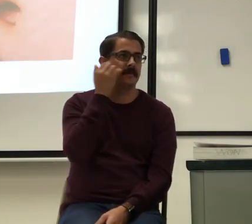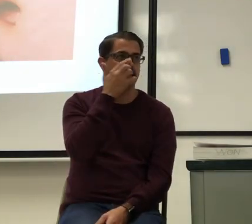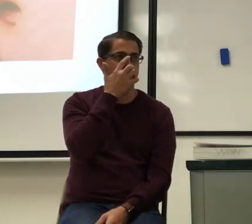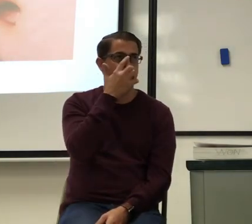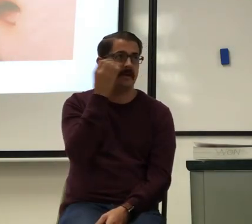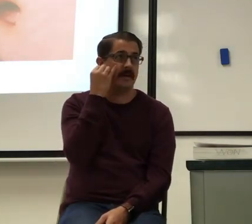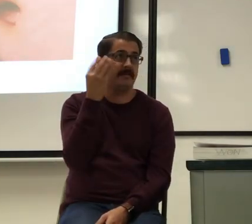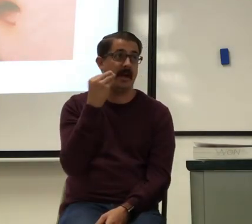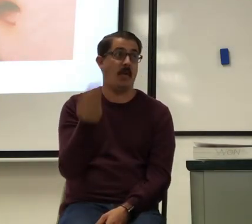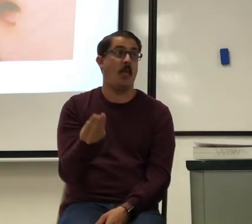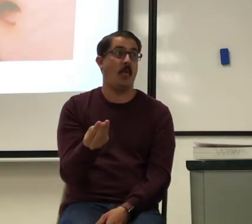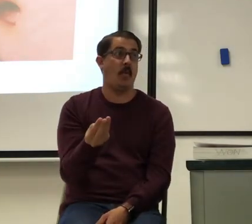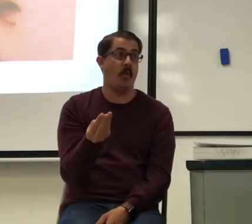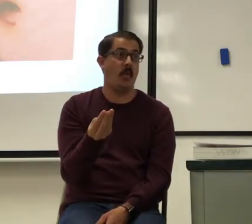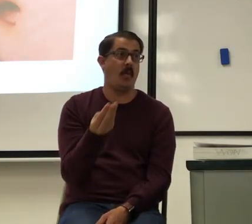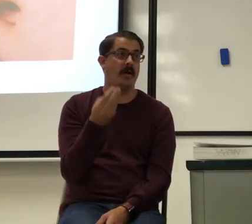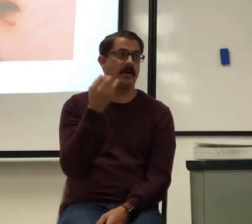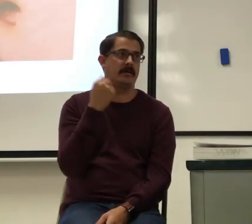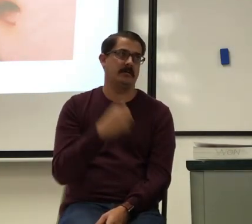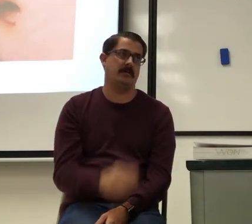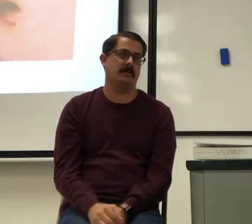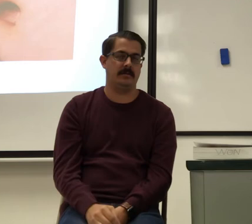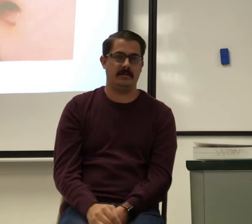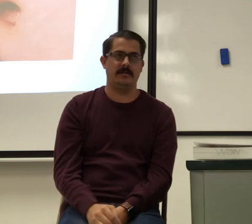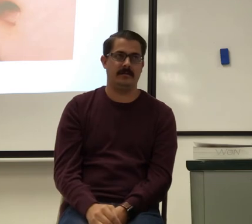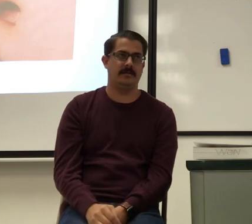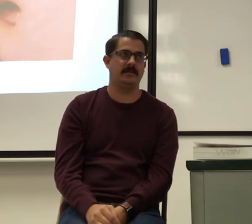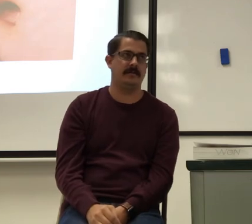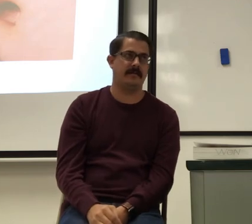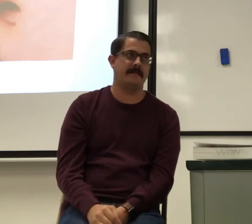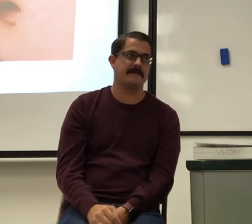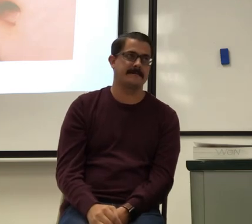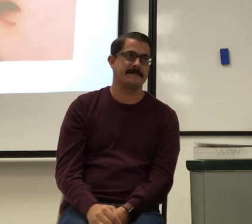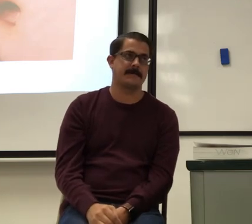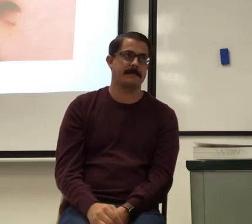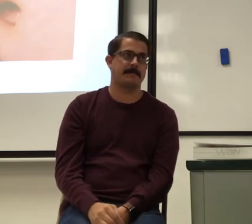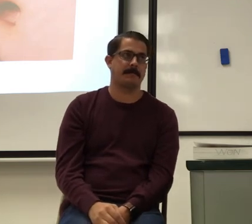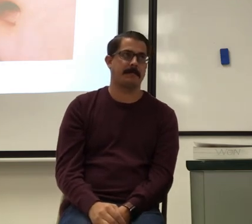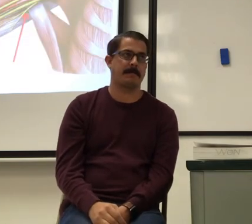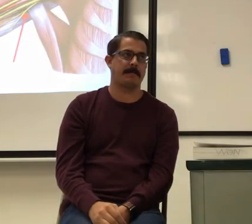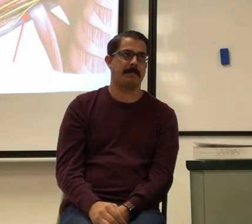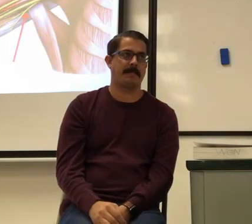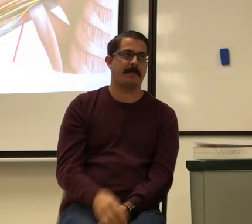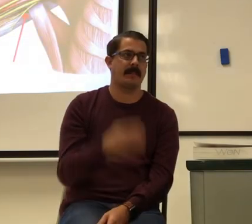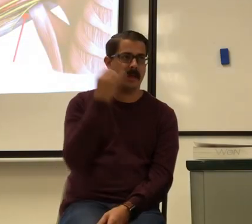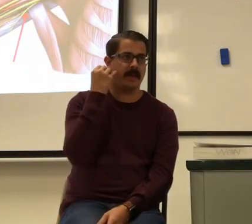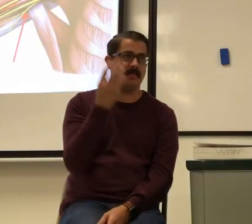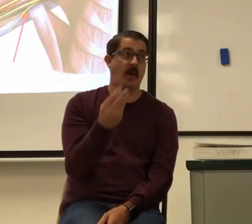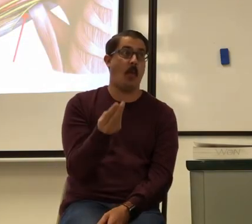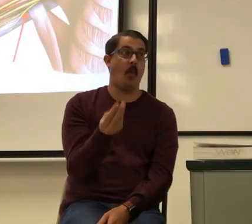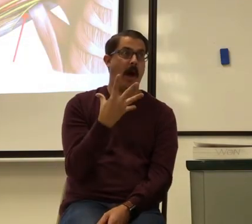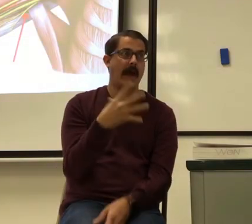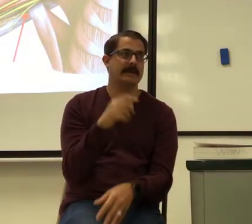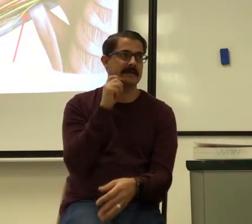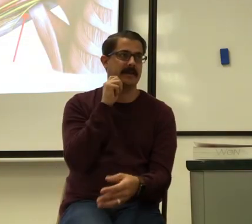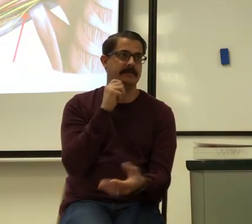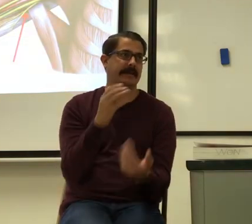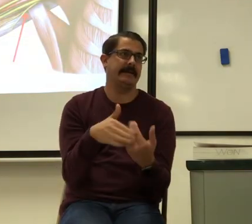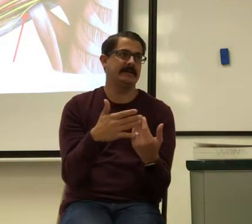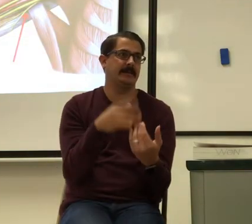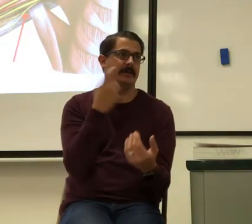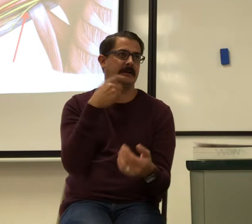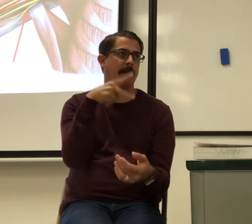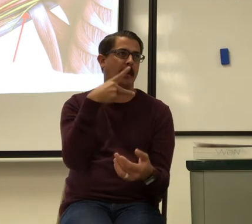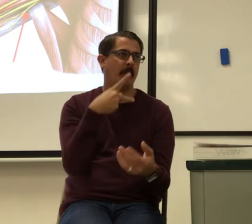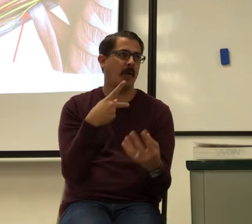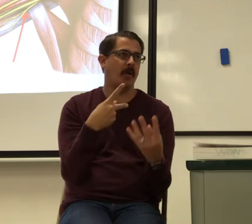right where it's pointing to, right next to the biceps. Okay, so that groove has the artery in it. If you do a dissection, you can kind of see where it begins and ends. And